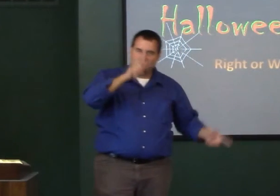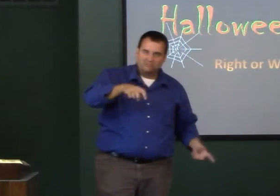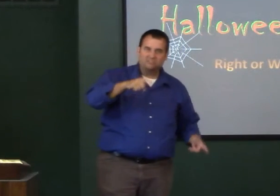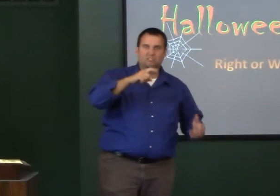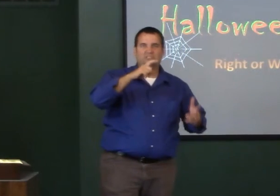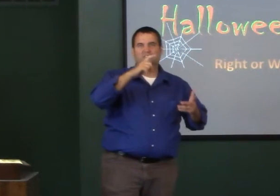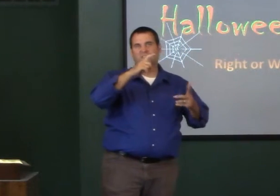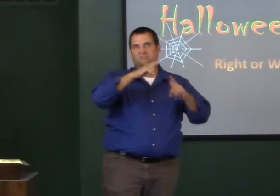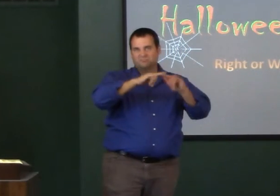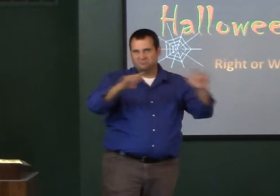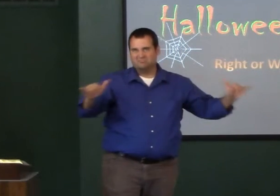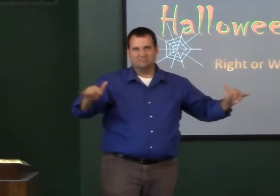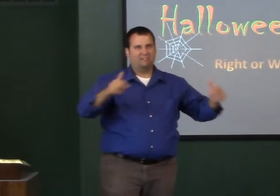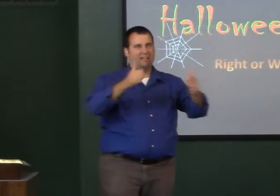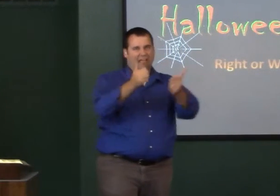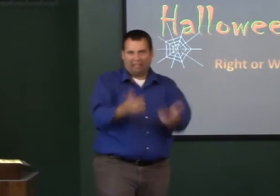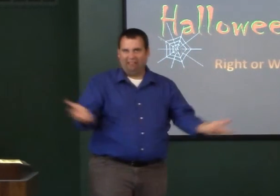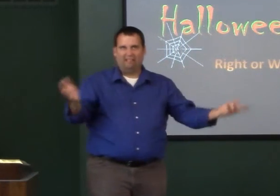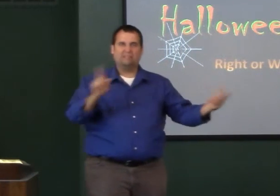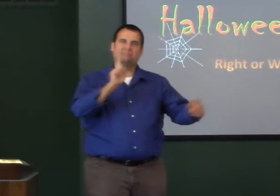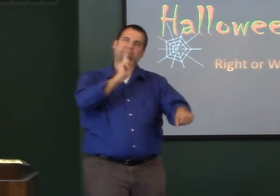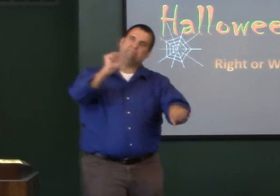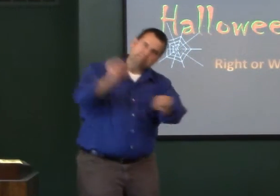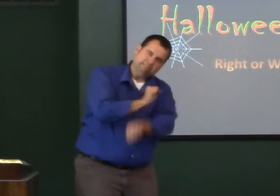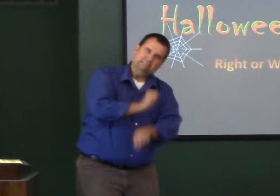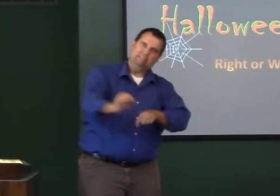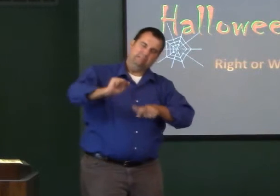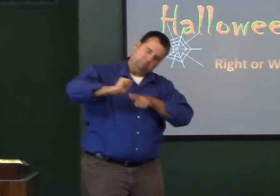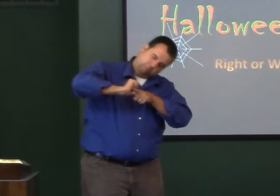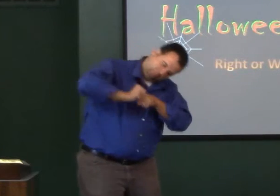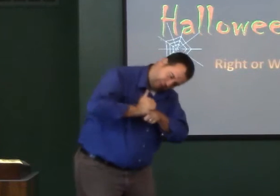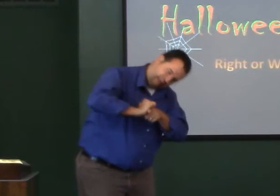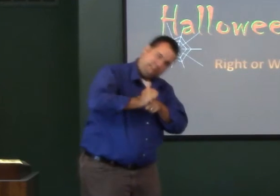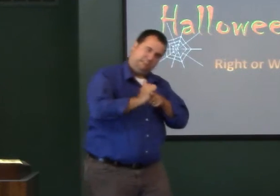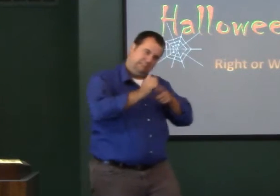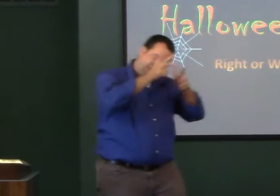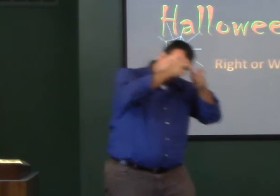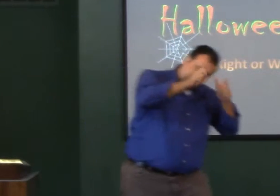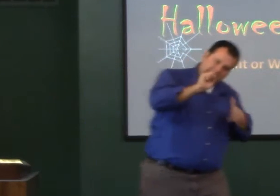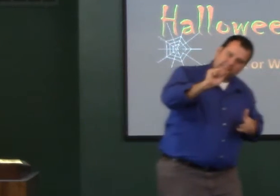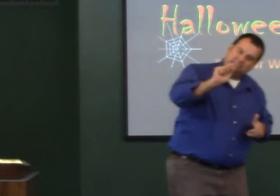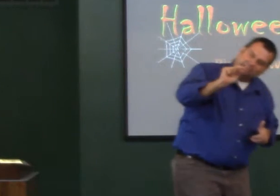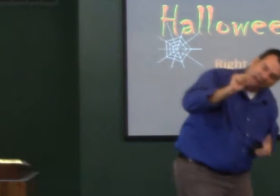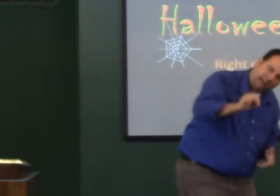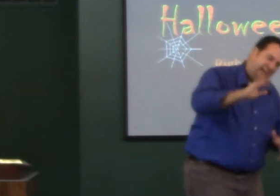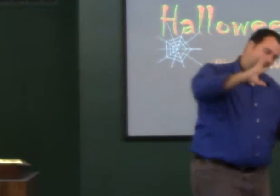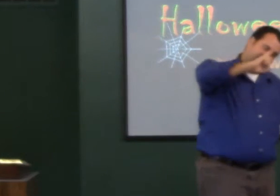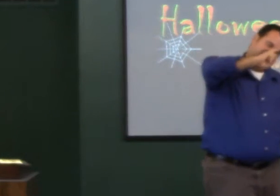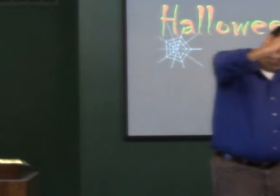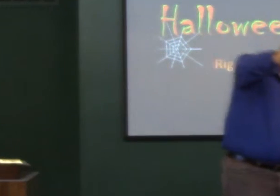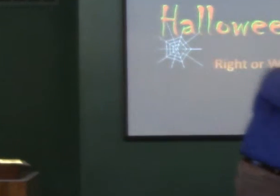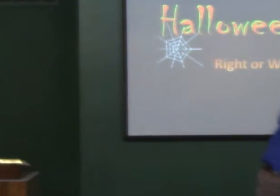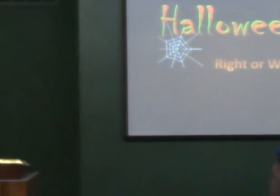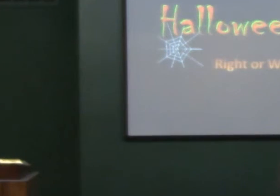Right. The worship of the devil, you know, anything that works and this practice